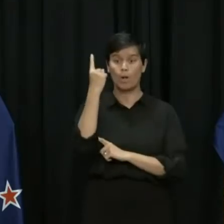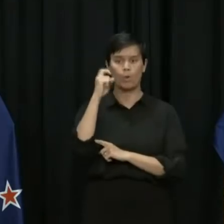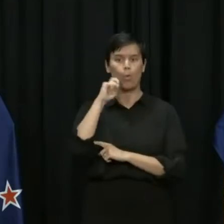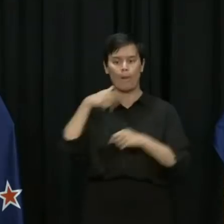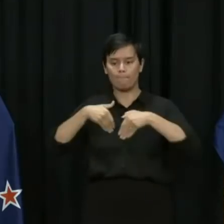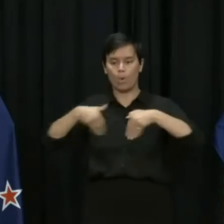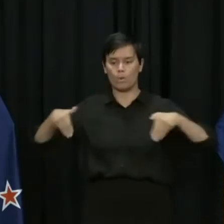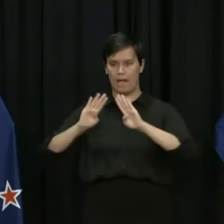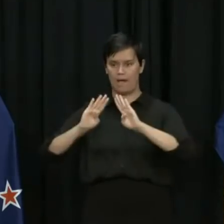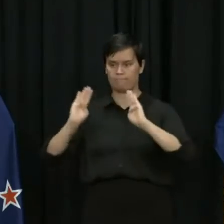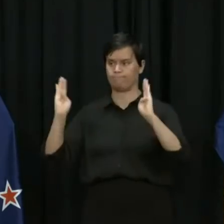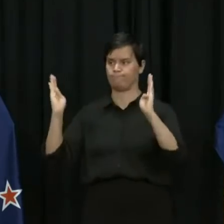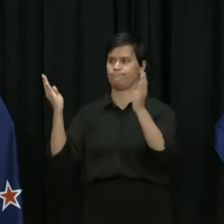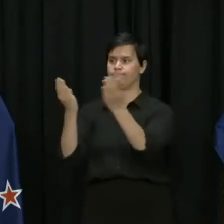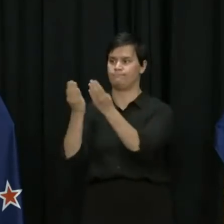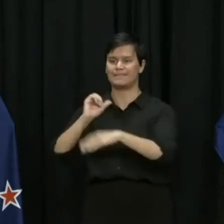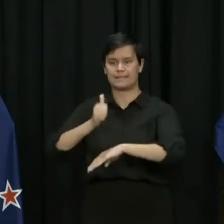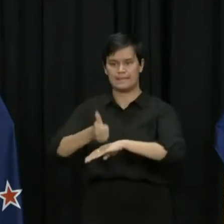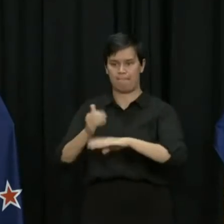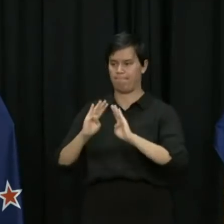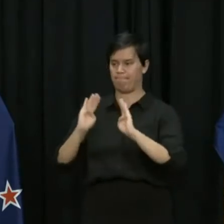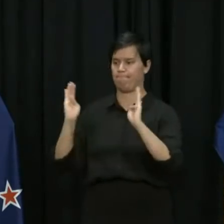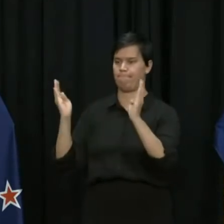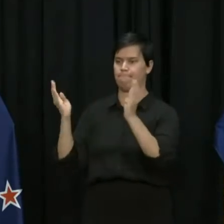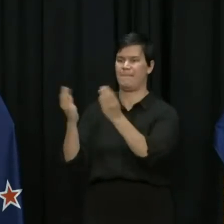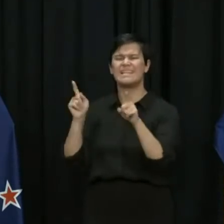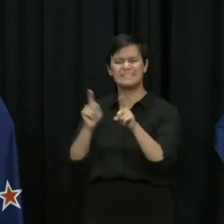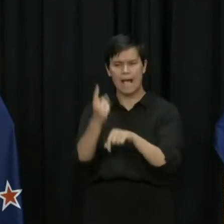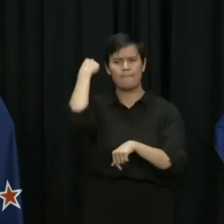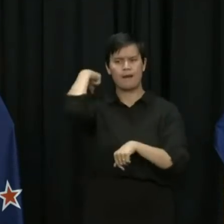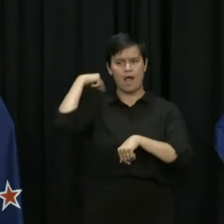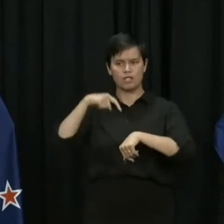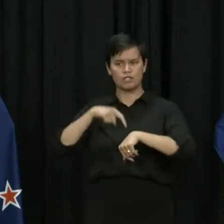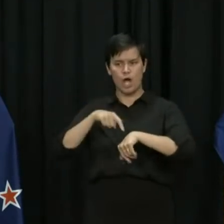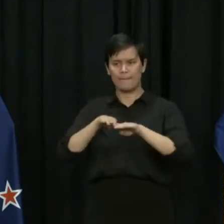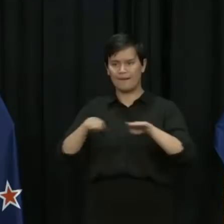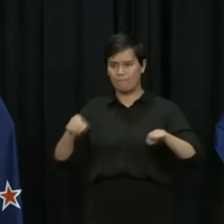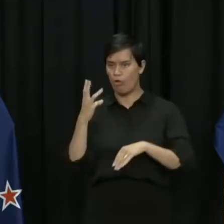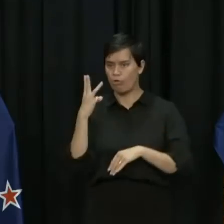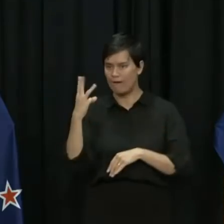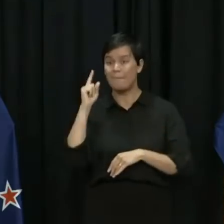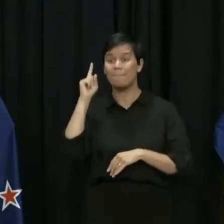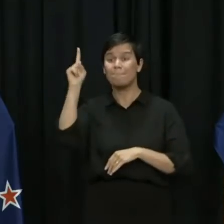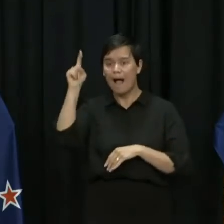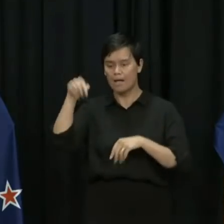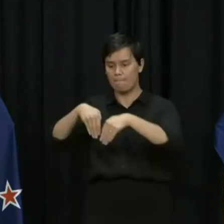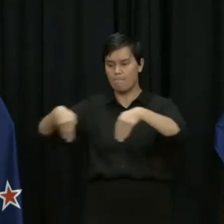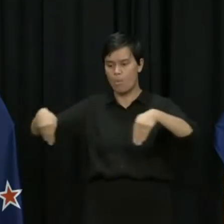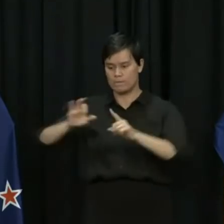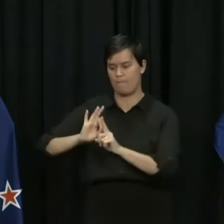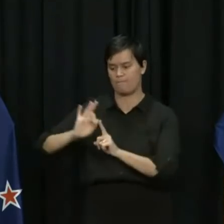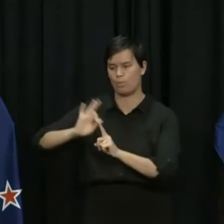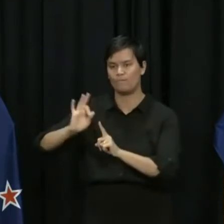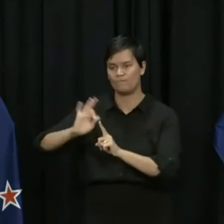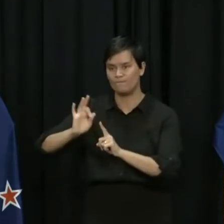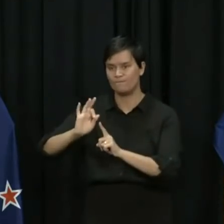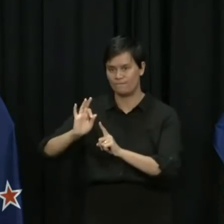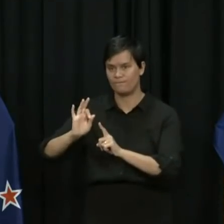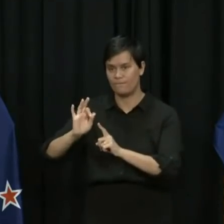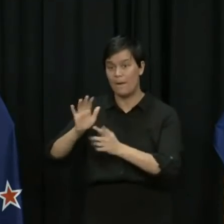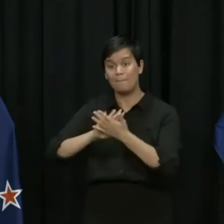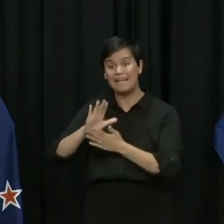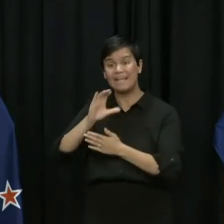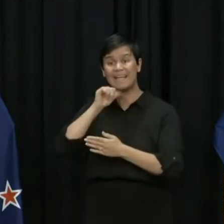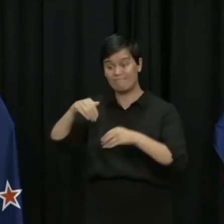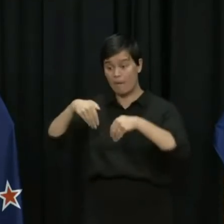be broadly similar to last time Auckland was at level 3, but important improvements have been made based on that experience. Those who need to